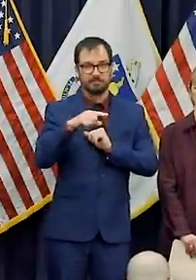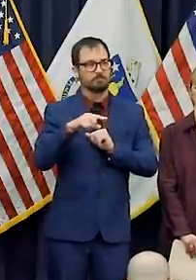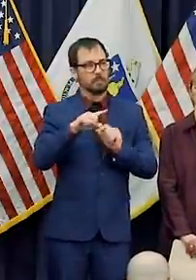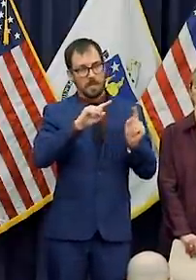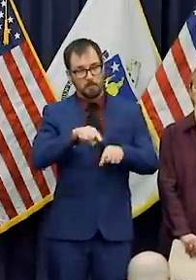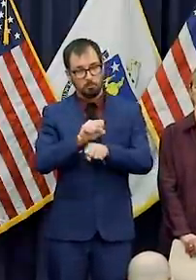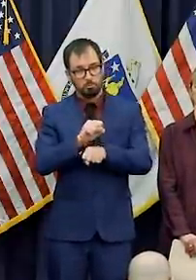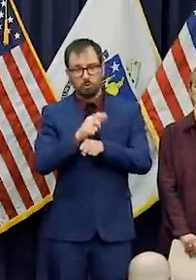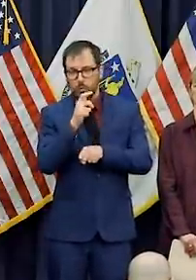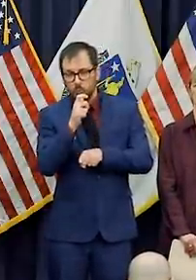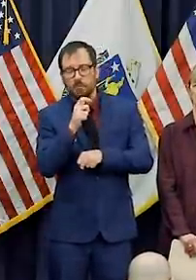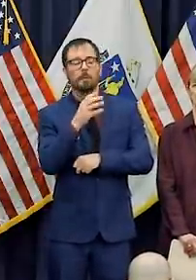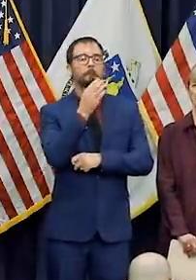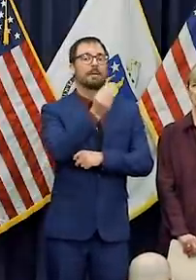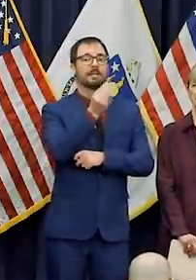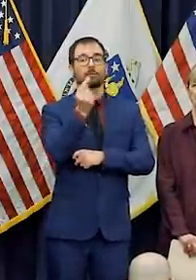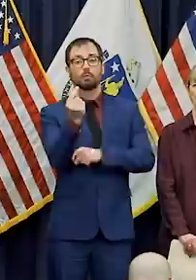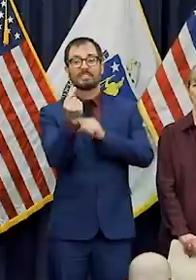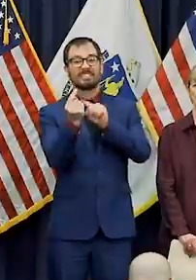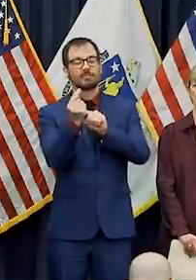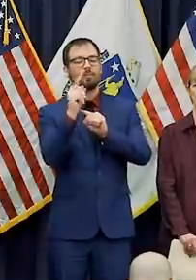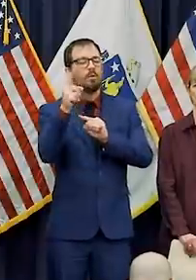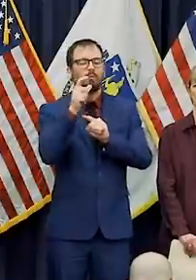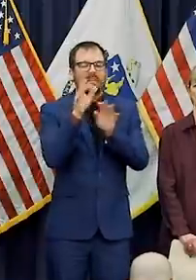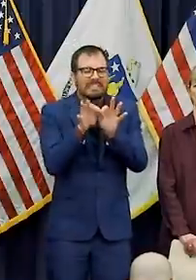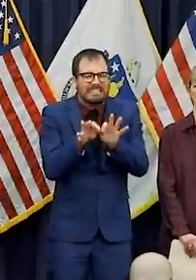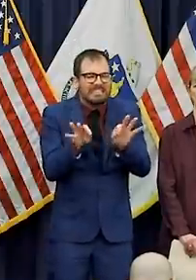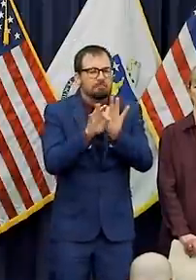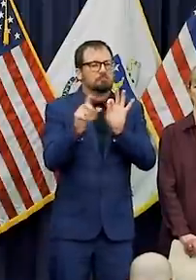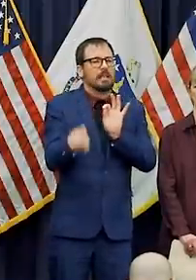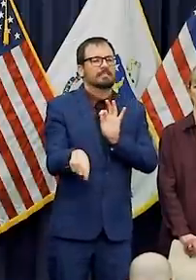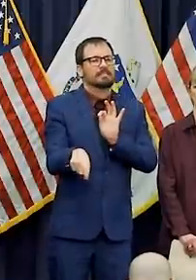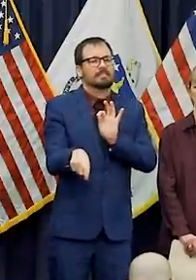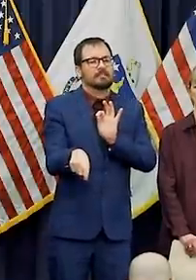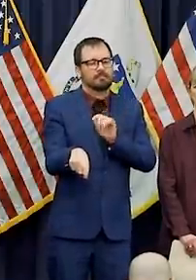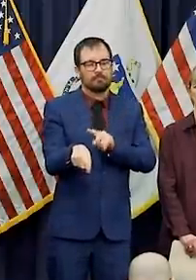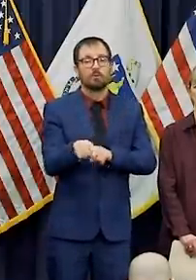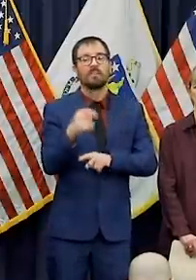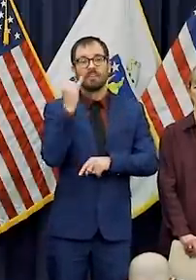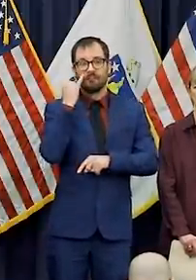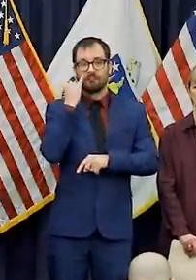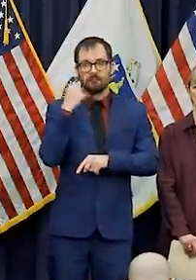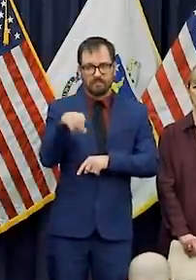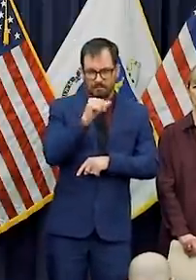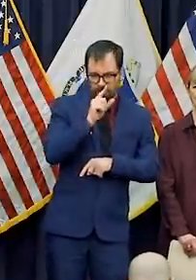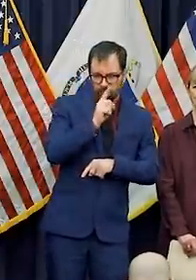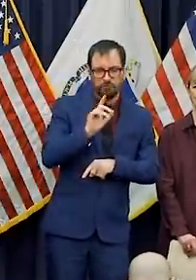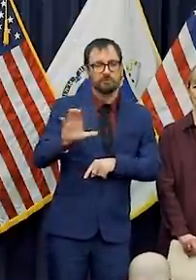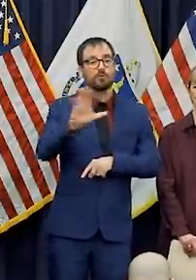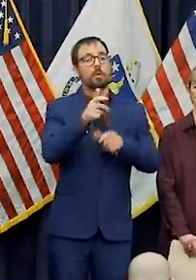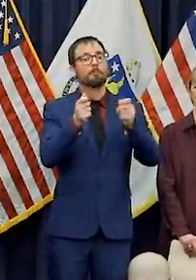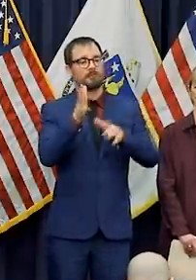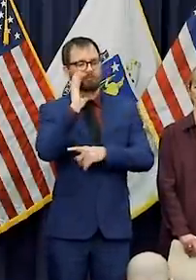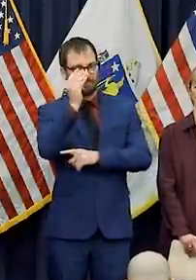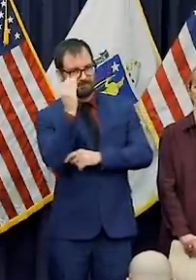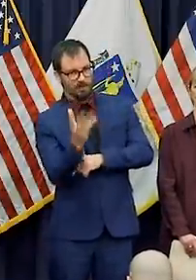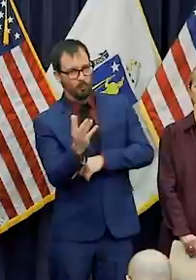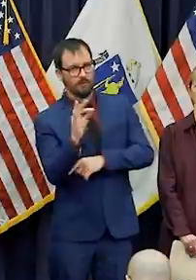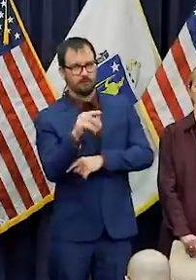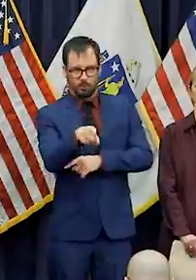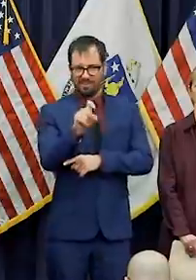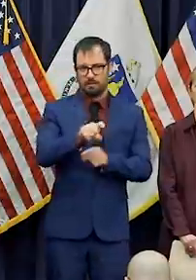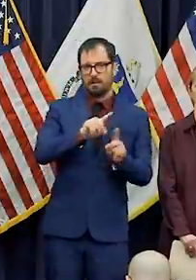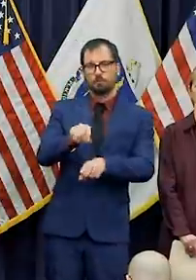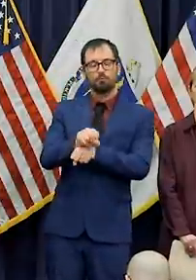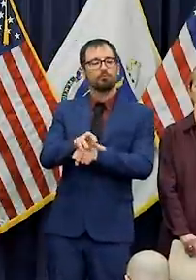notifying those employees tonight. During this period, we will work to expand alternative work arrangements